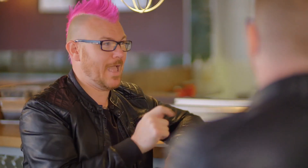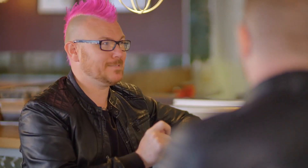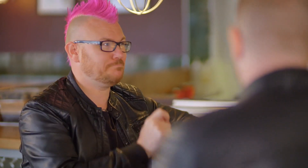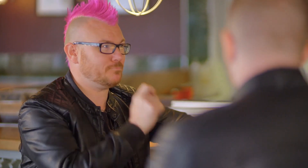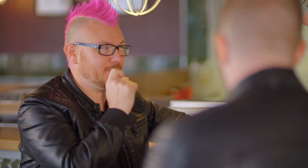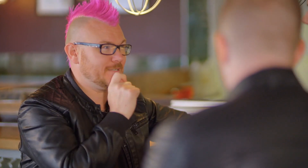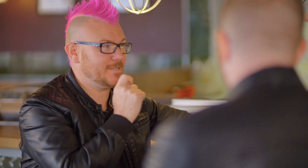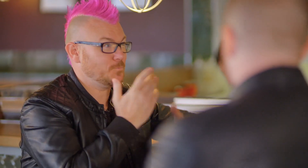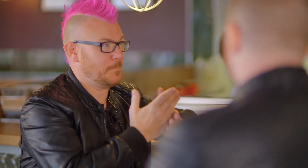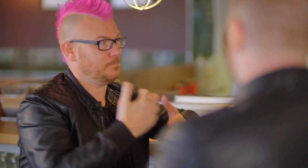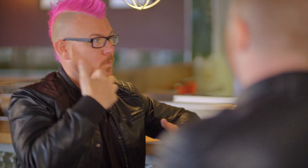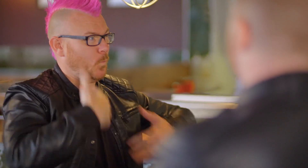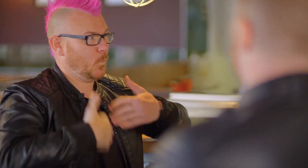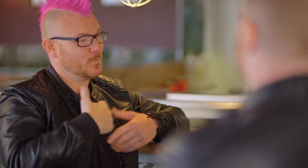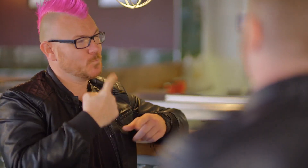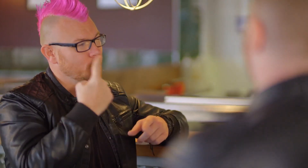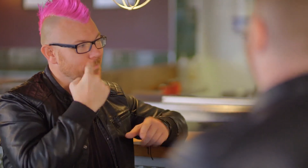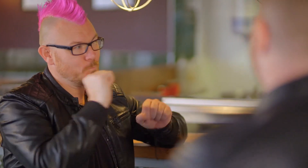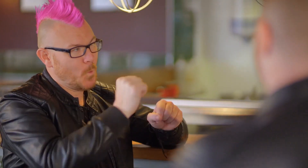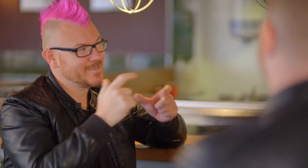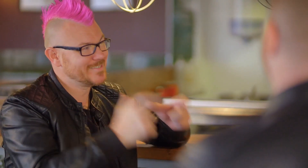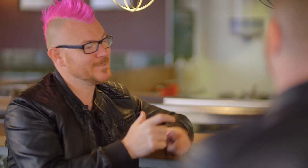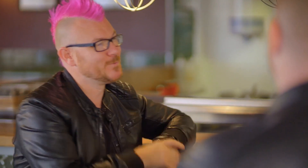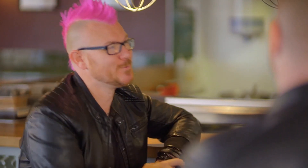Do love asparagus myself. Really excited to see your dish.